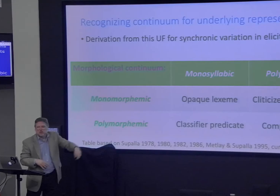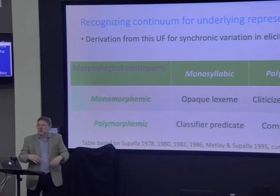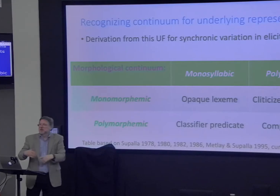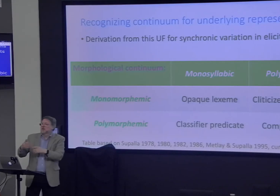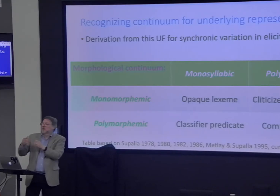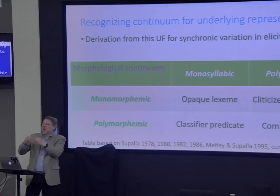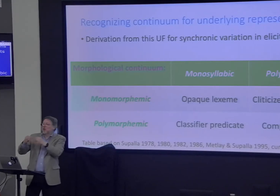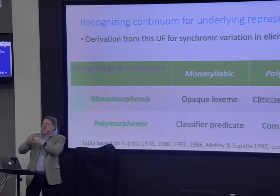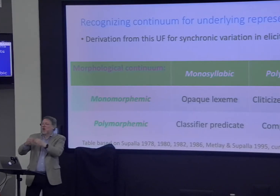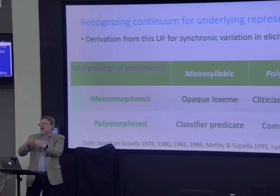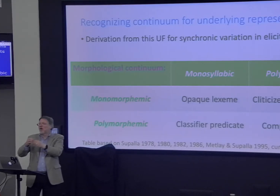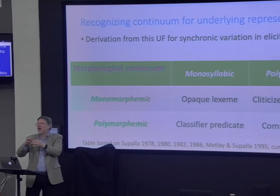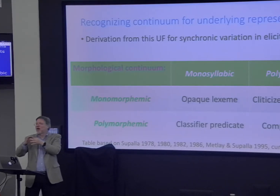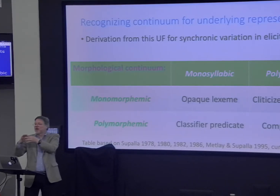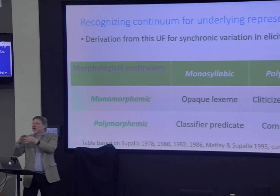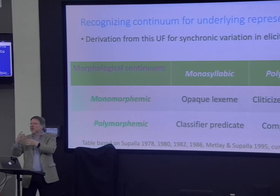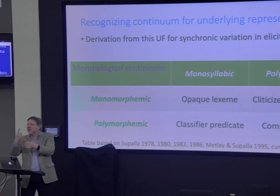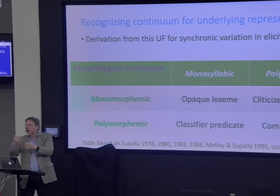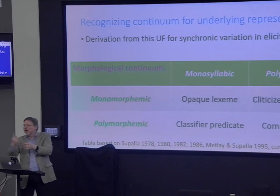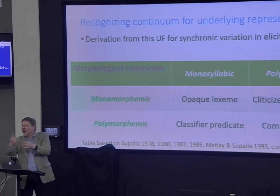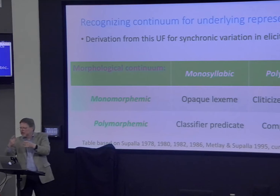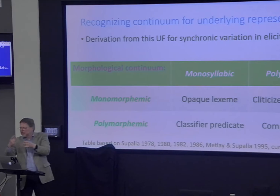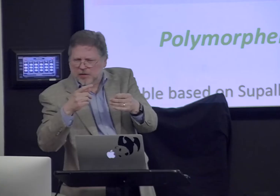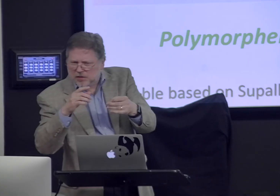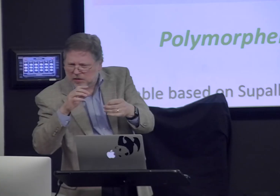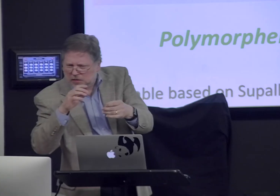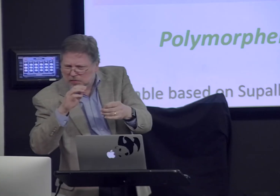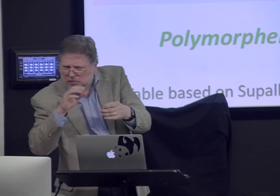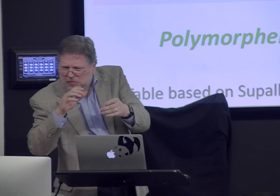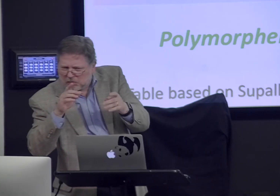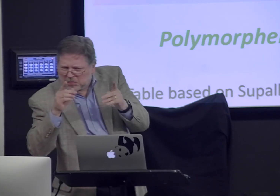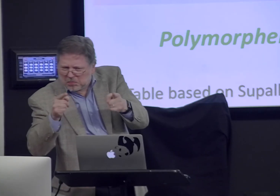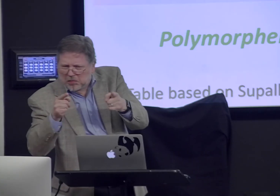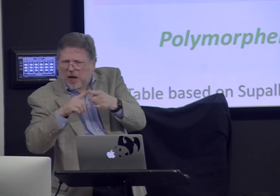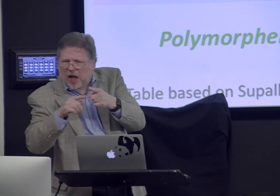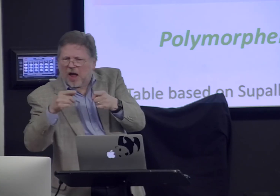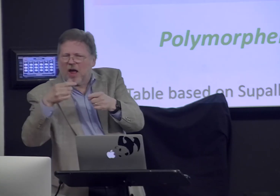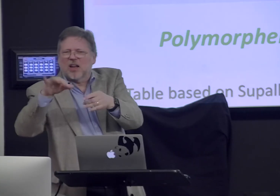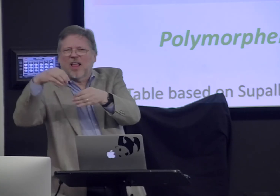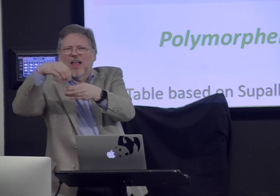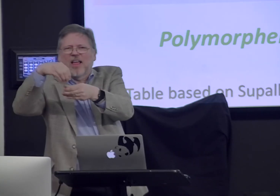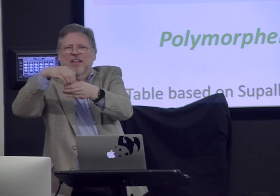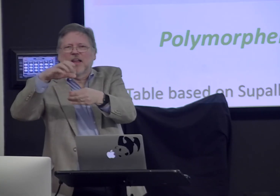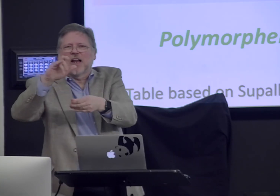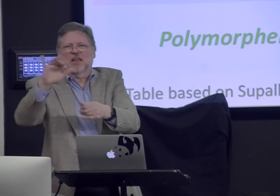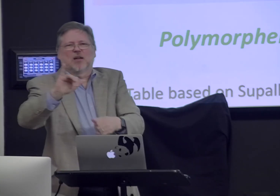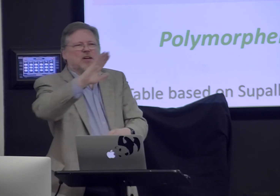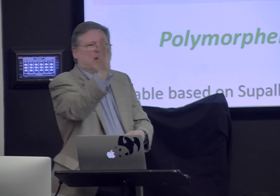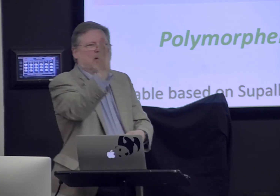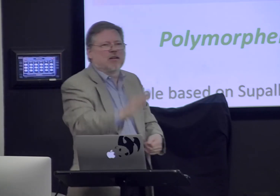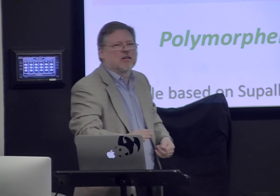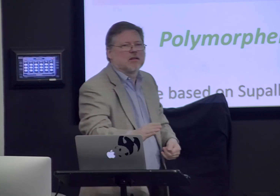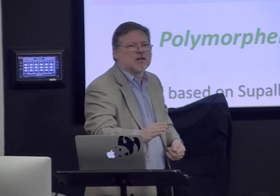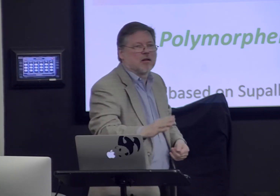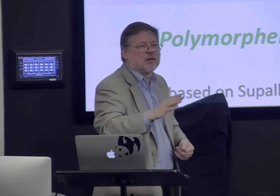Opaque lexemes are words that we now see as having single morphemes